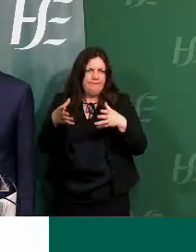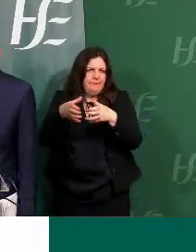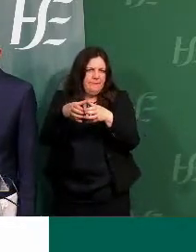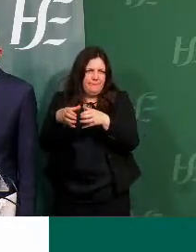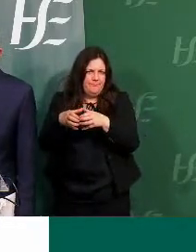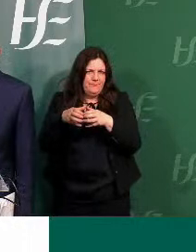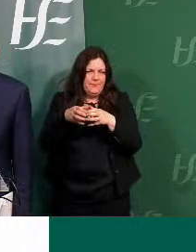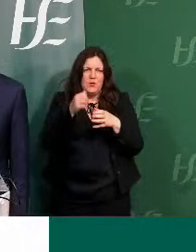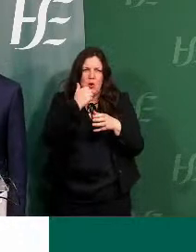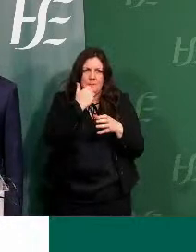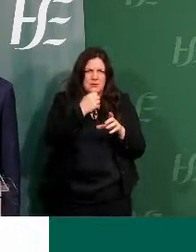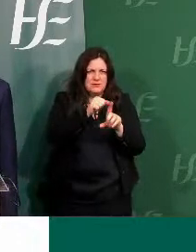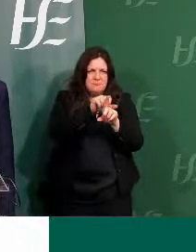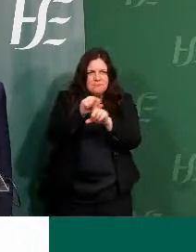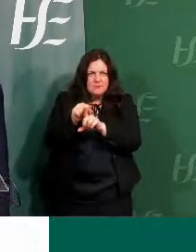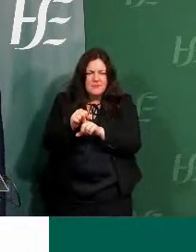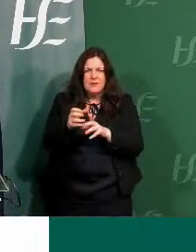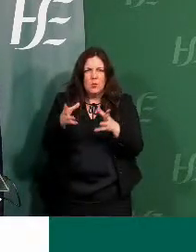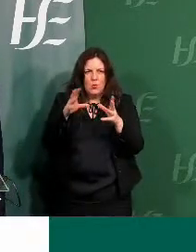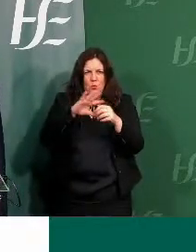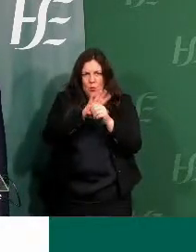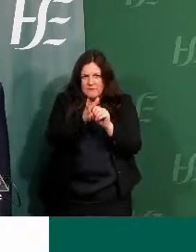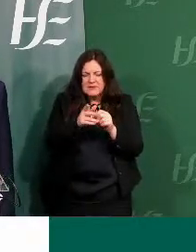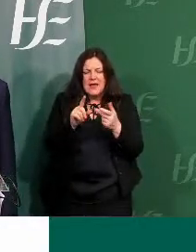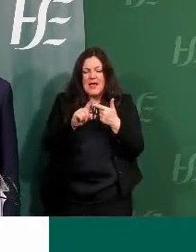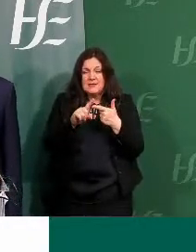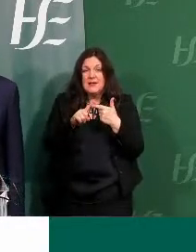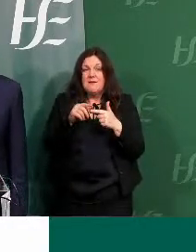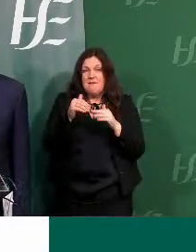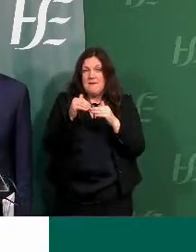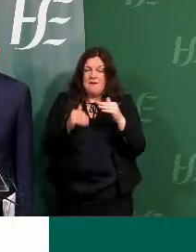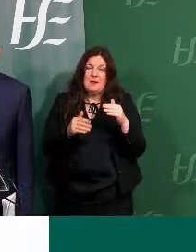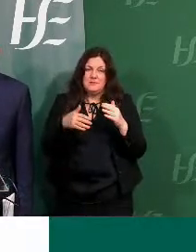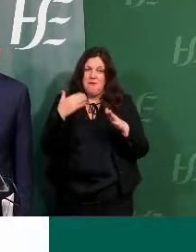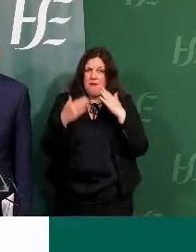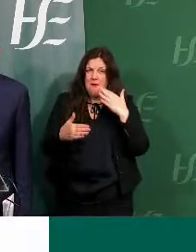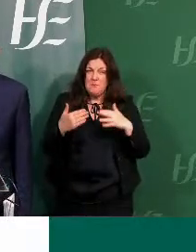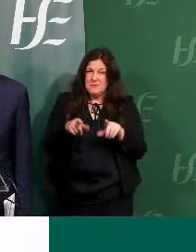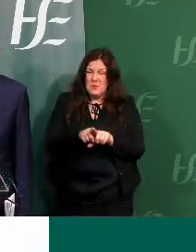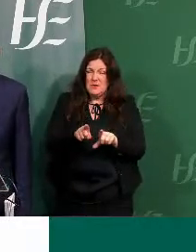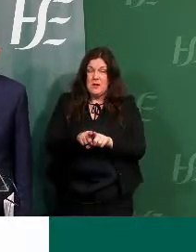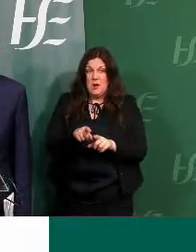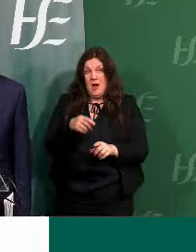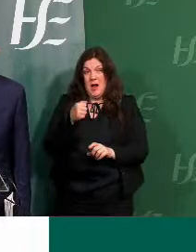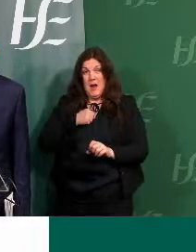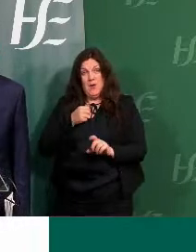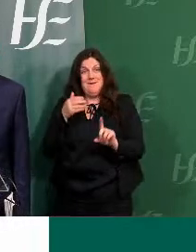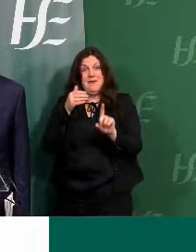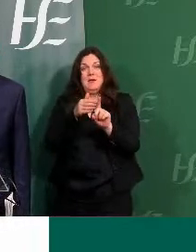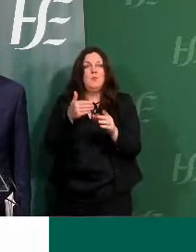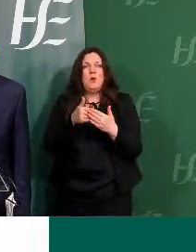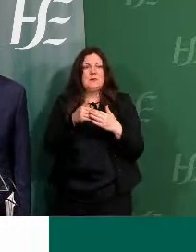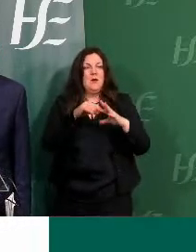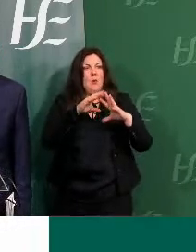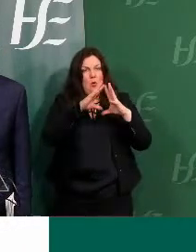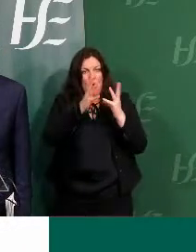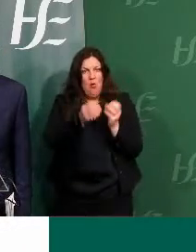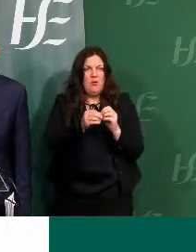And Paul Reid and Damien will say too, will outline how our aim is to get to these groups before Christmas, to